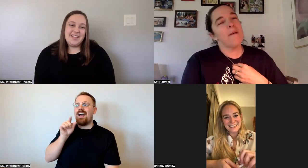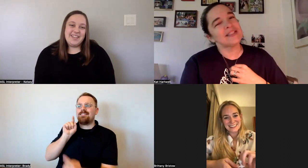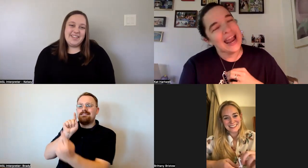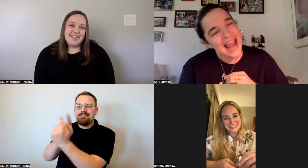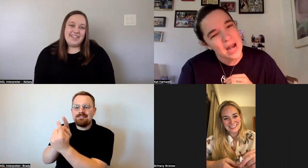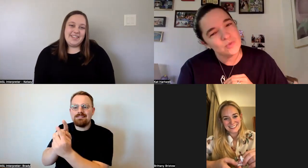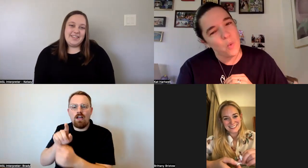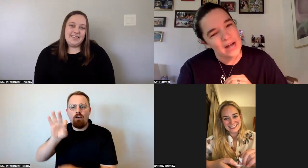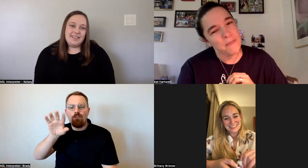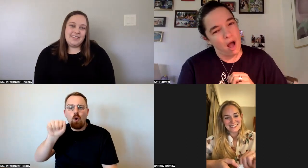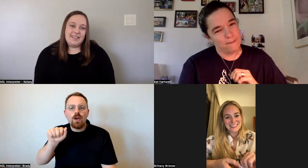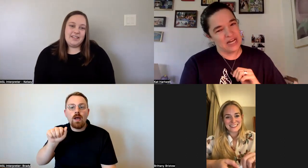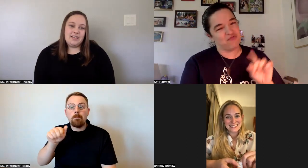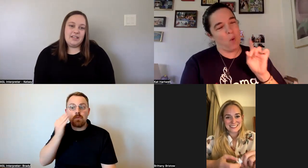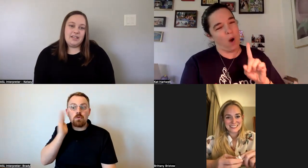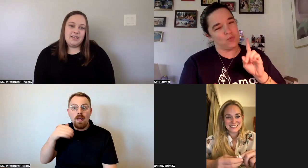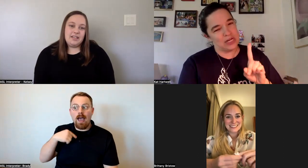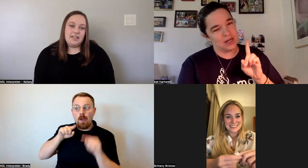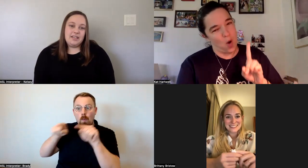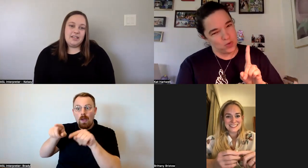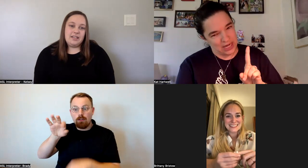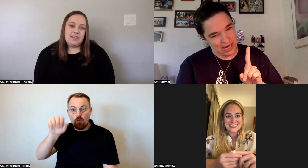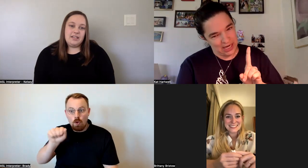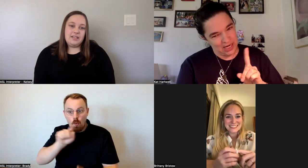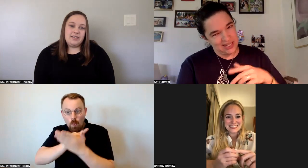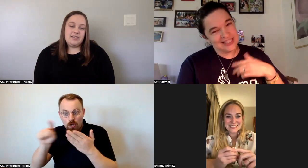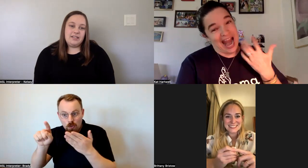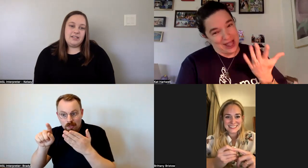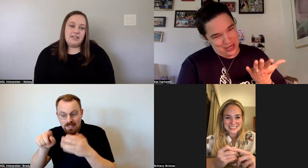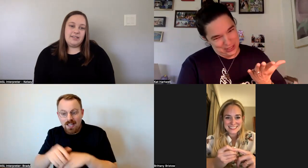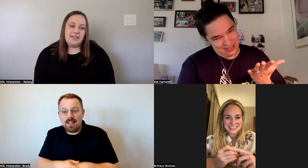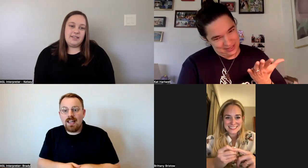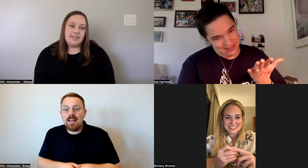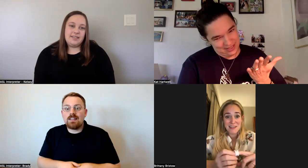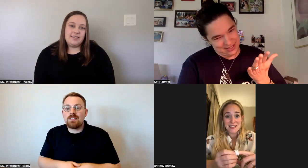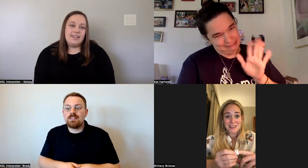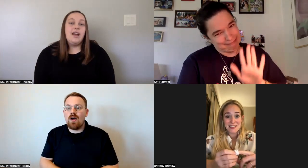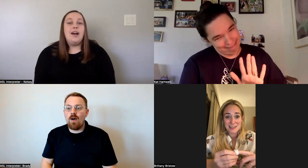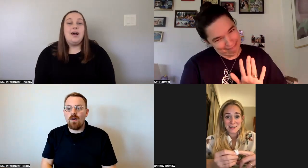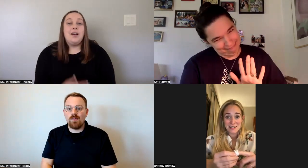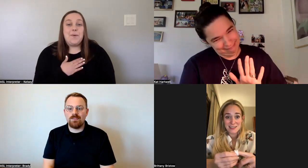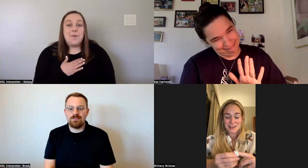Beach because I came to West Palm Beach for one reason only, Tyler. Oh,